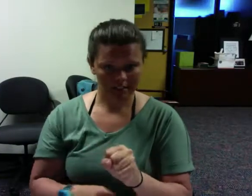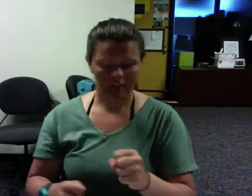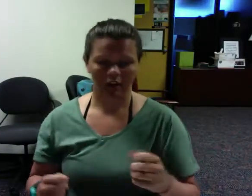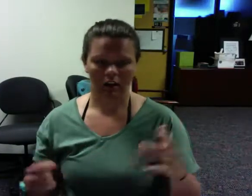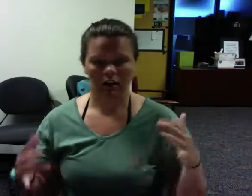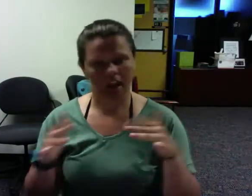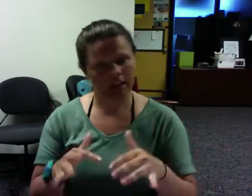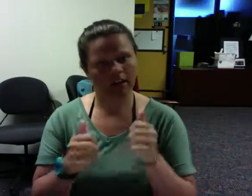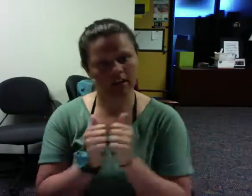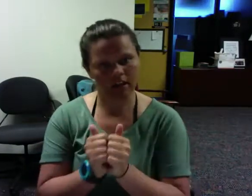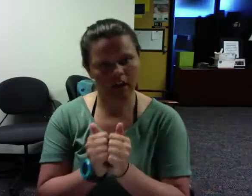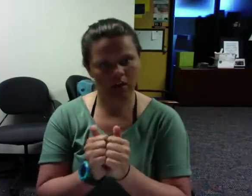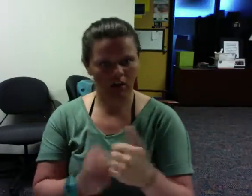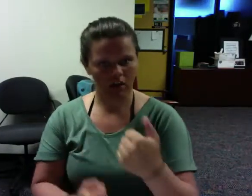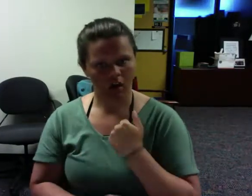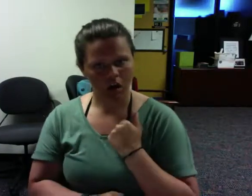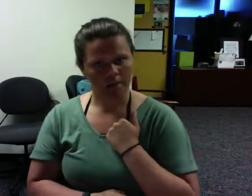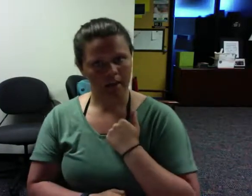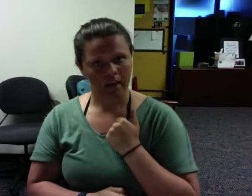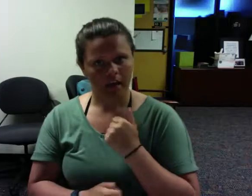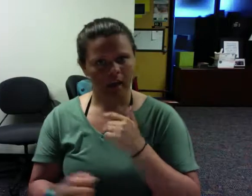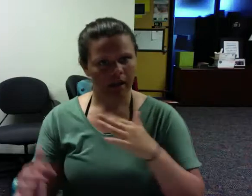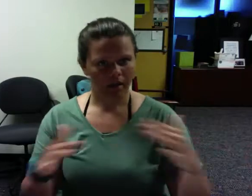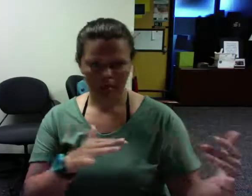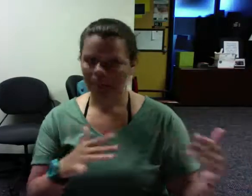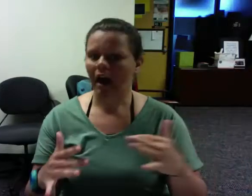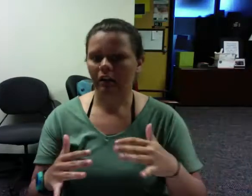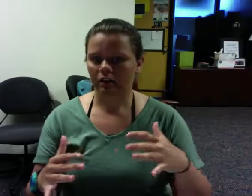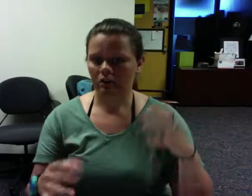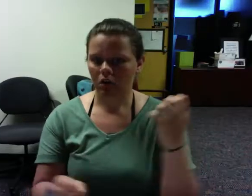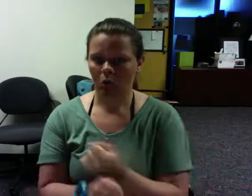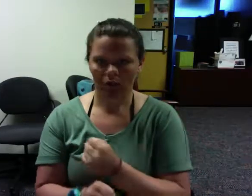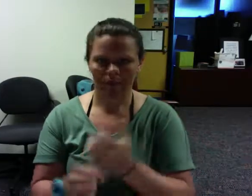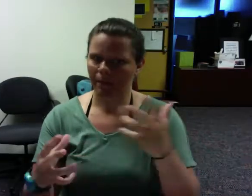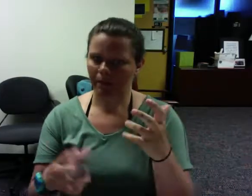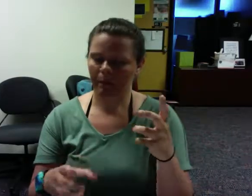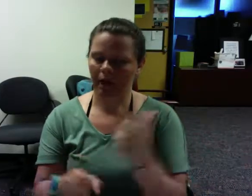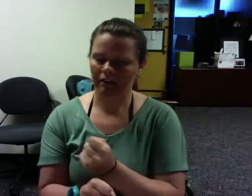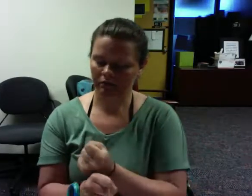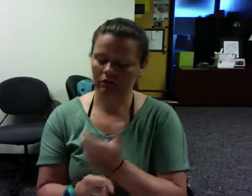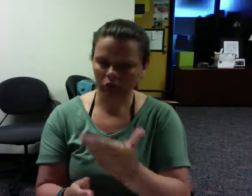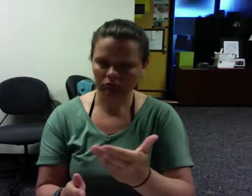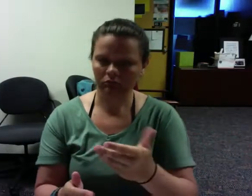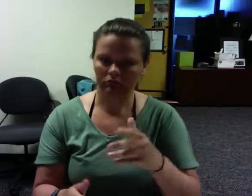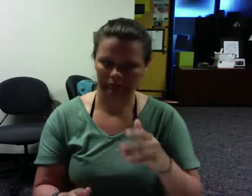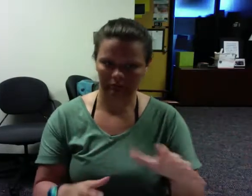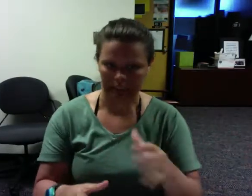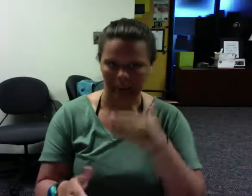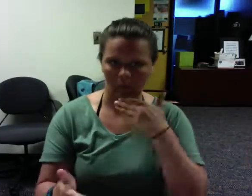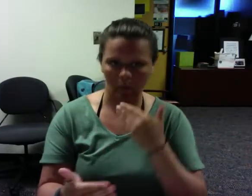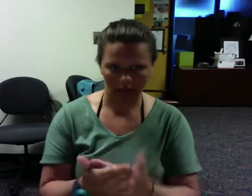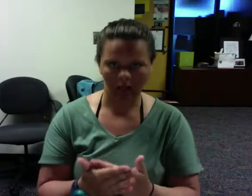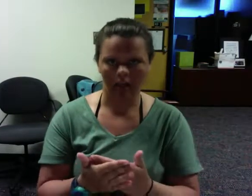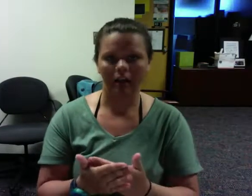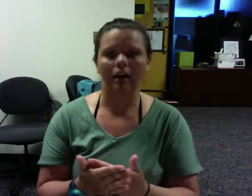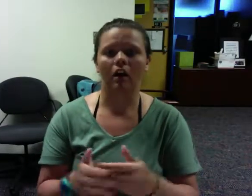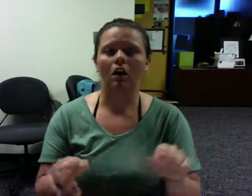major battles, or at least they did very well in them. And also, they've proven to the British now that they can really